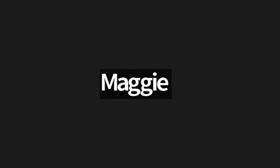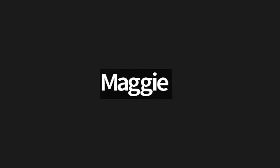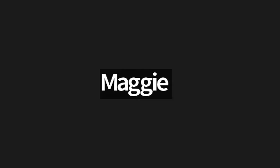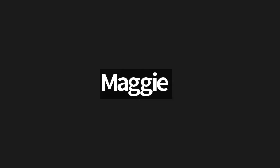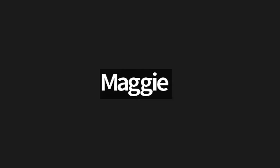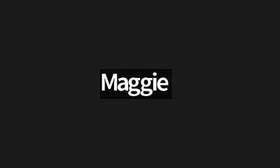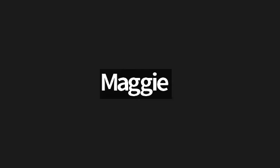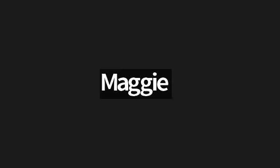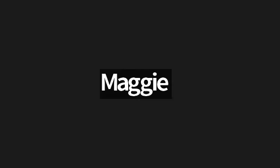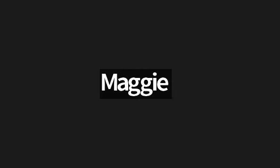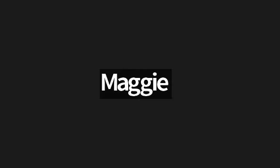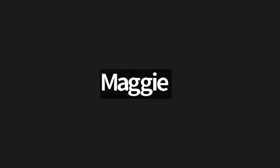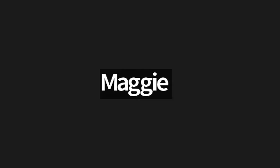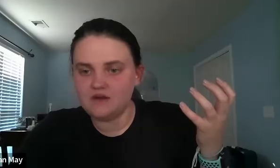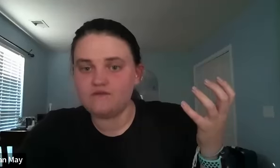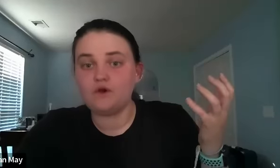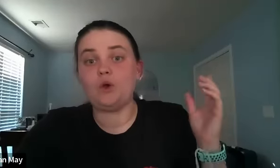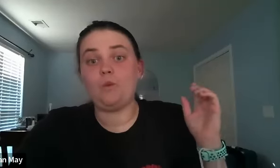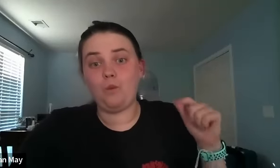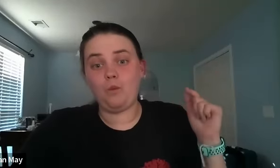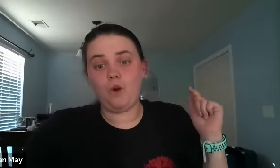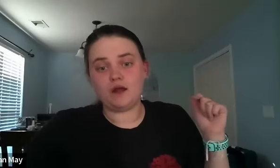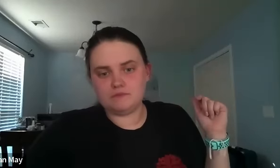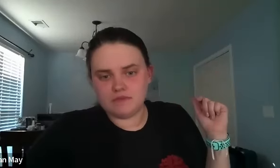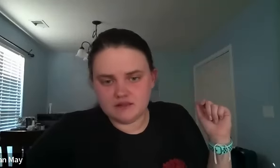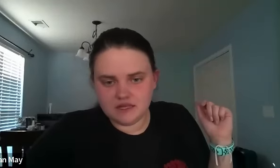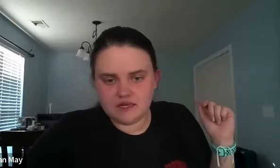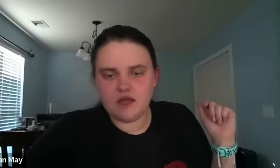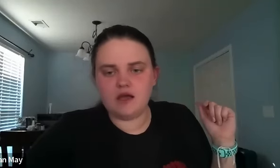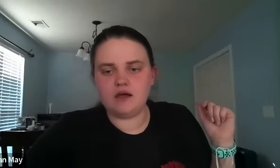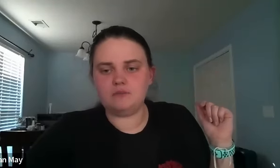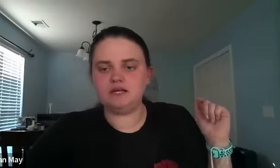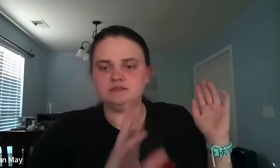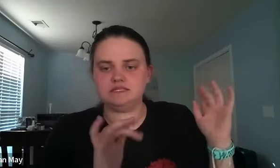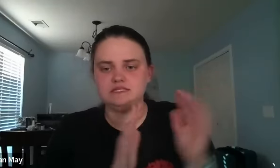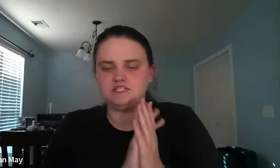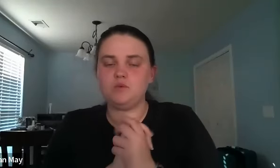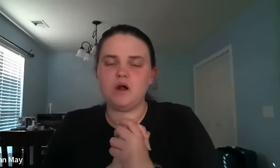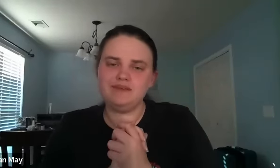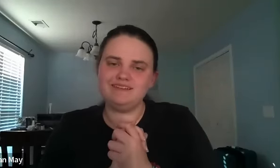the cosmos. and then for watermelon, let's see. So